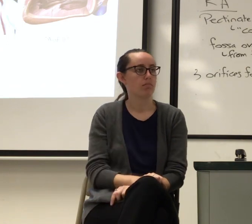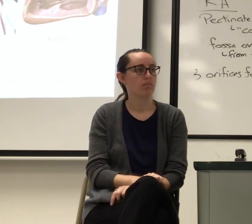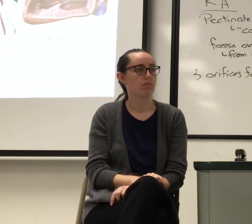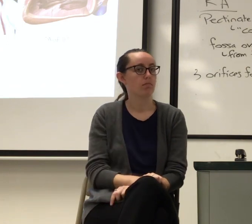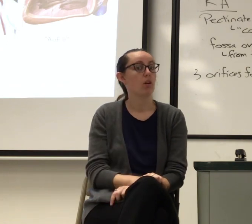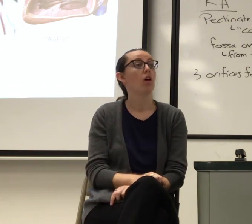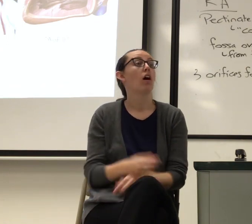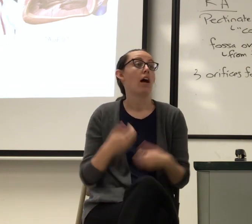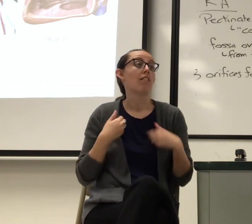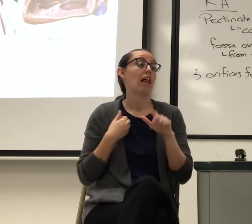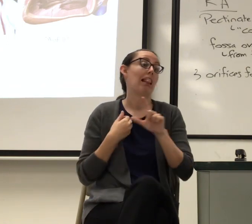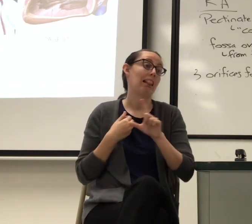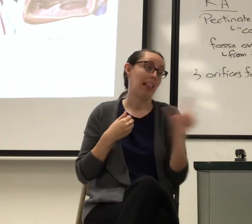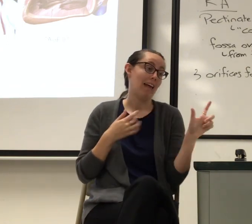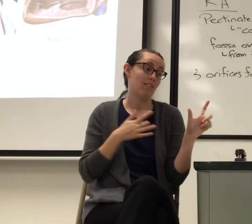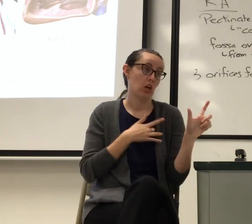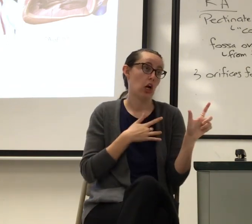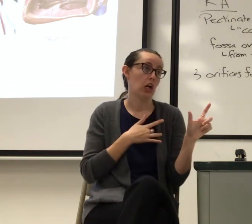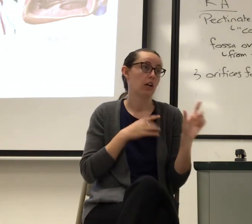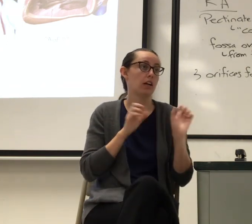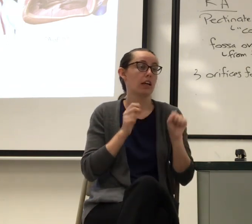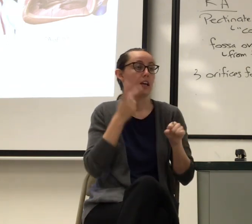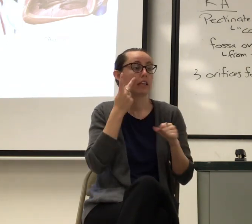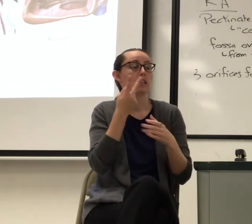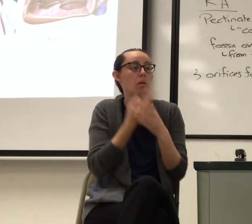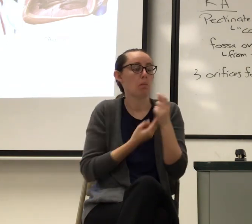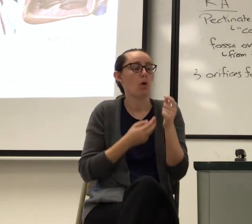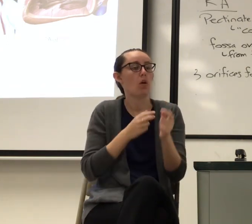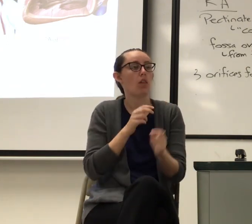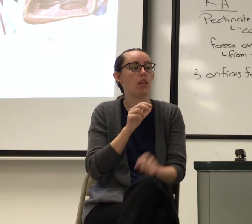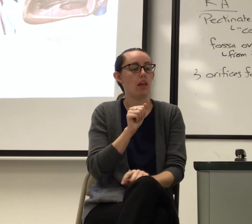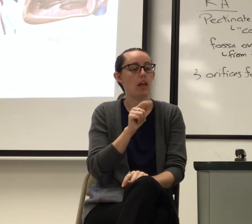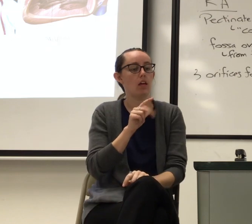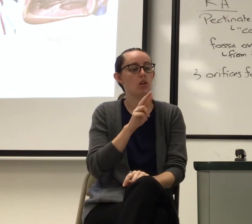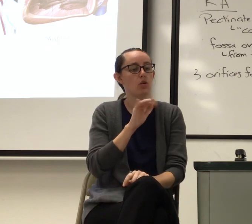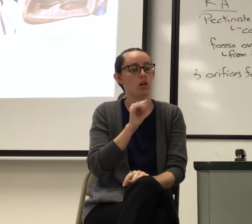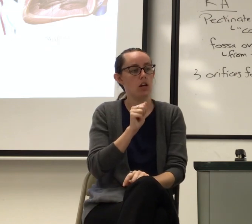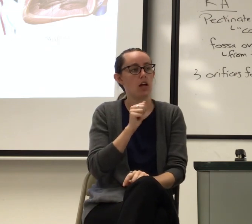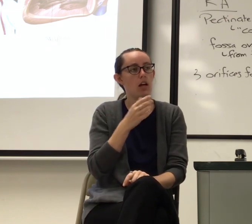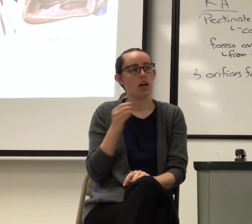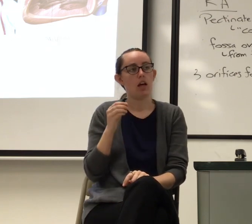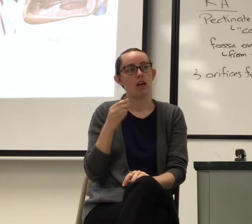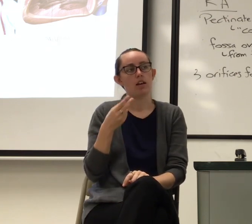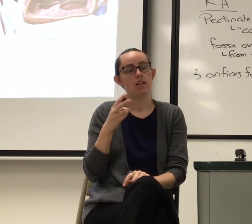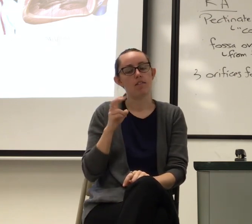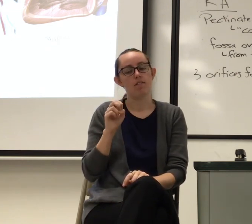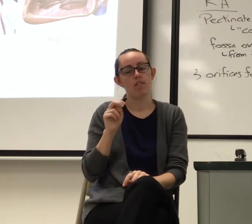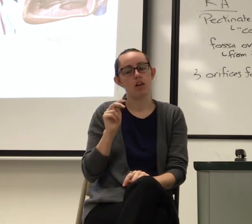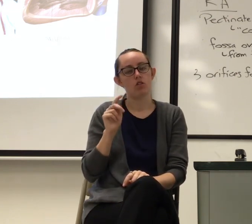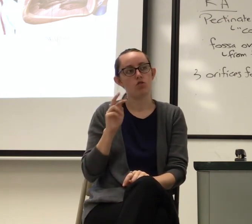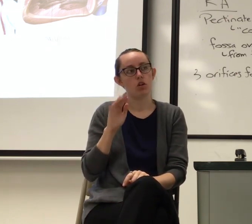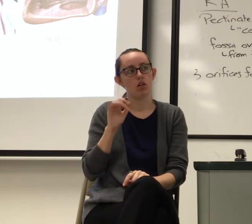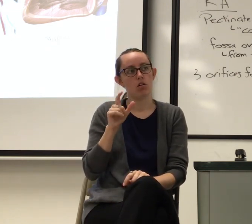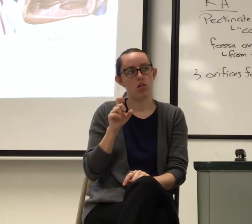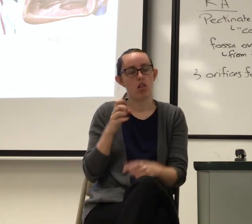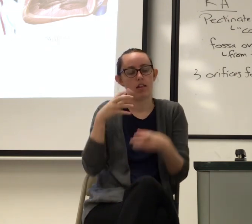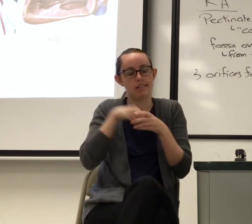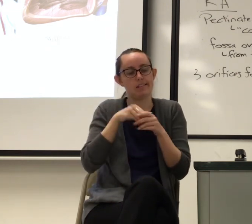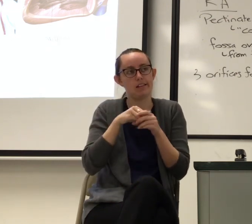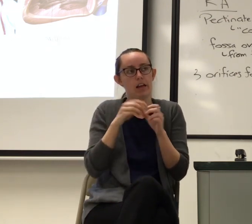There's the left heart. You can see both atria and ventricle, the insides from those pictures there.